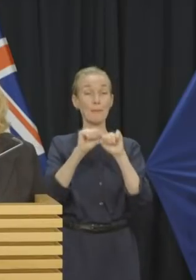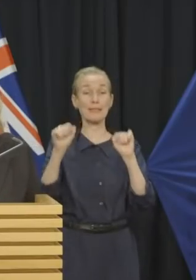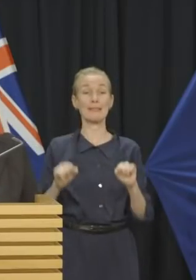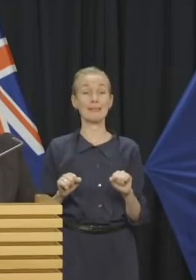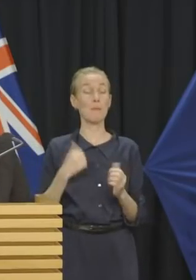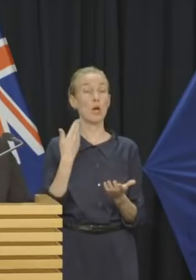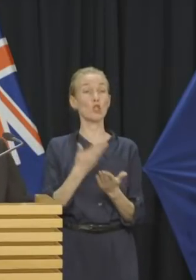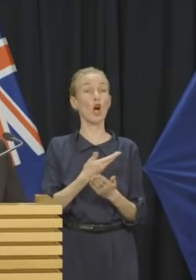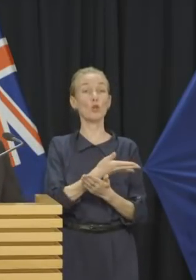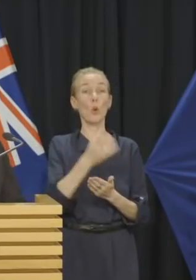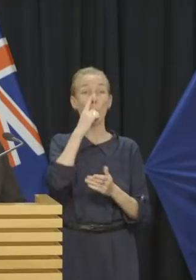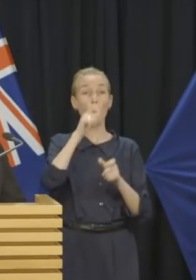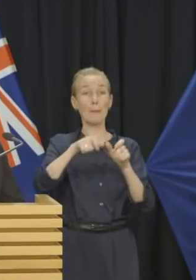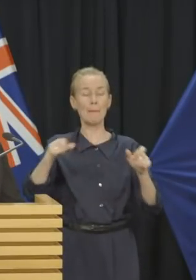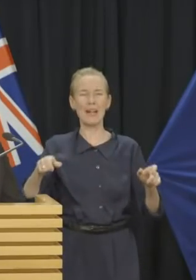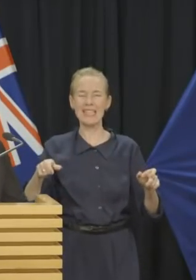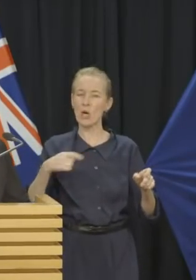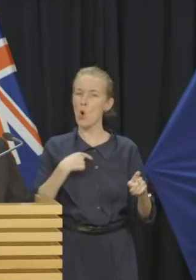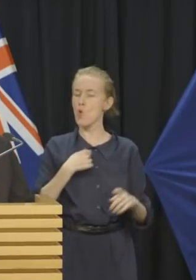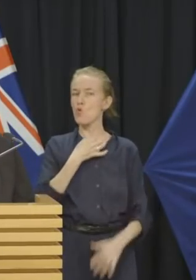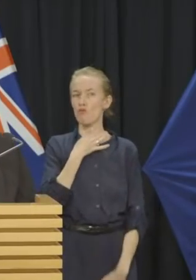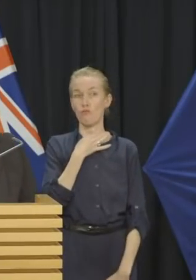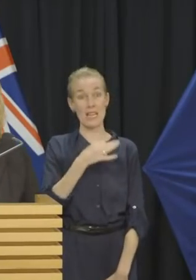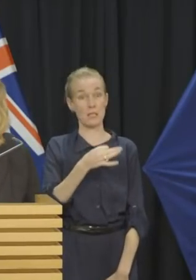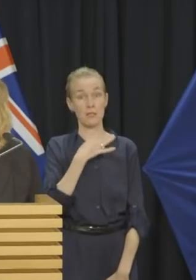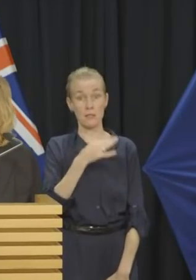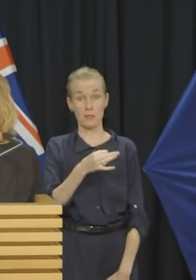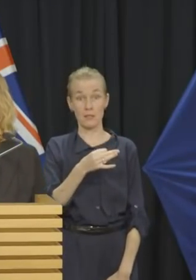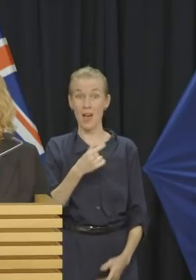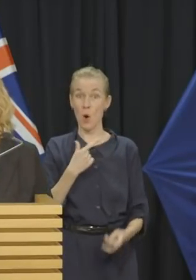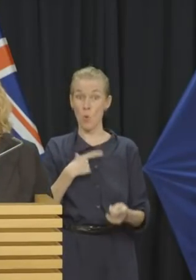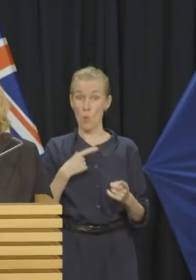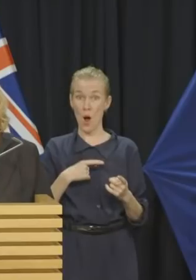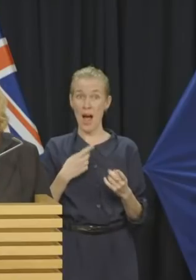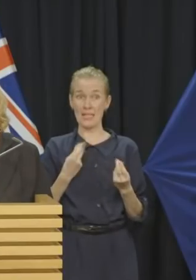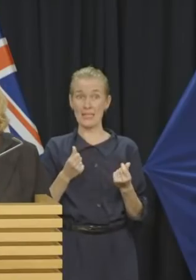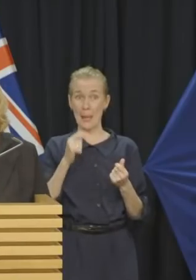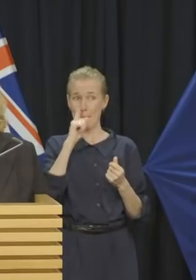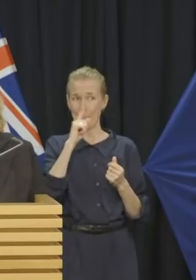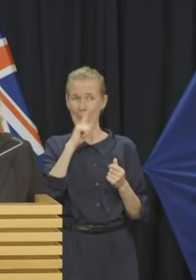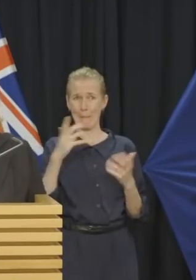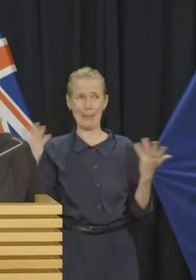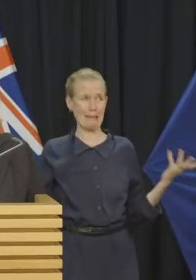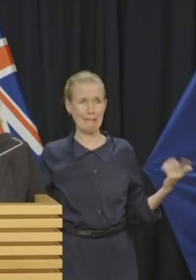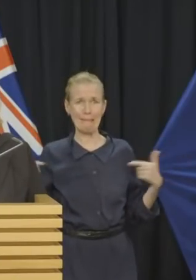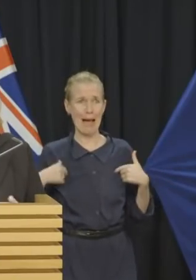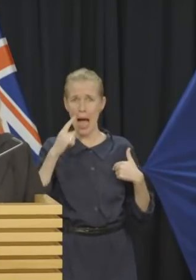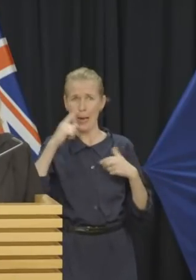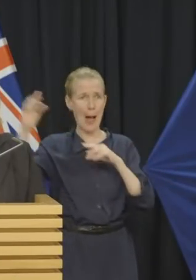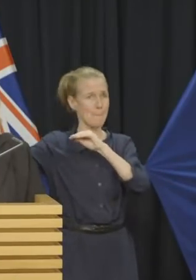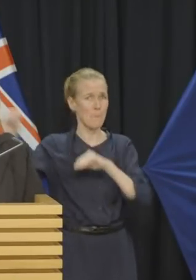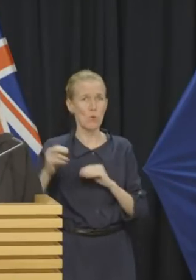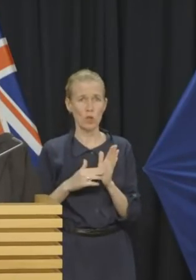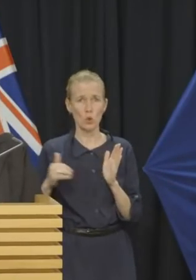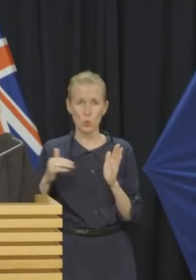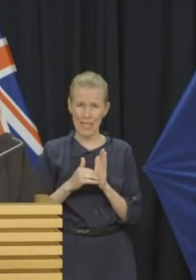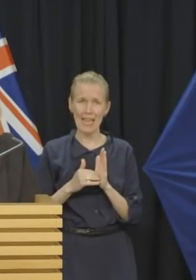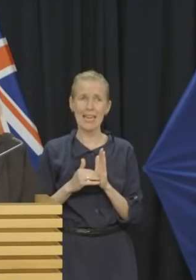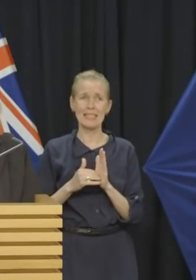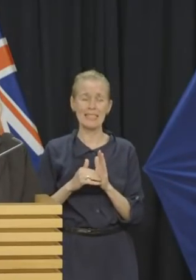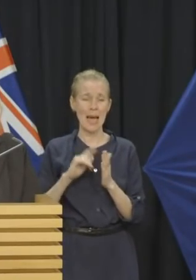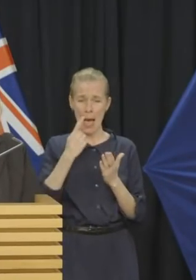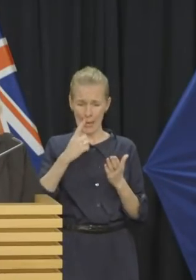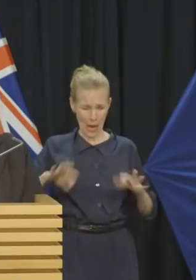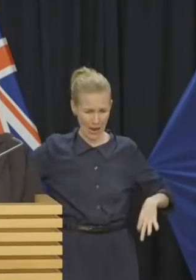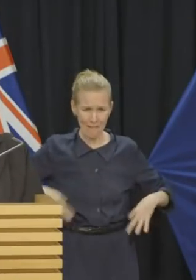or waivers. There has to be an ability for people who can't afford to return, to afford the costs of managed isolation to be able to return. So the